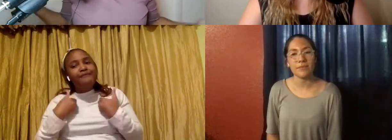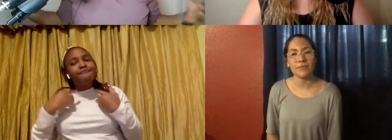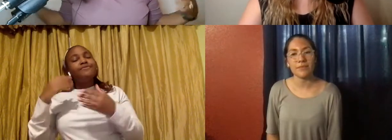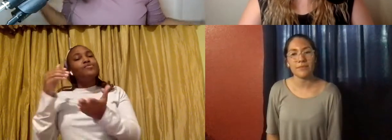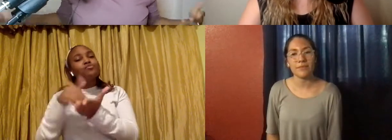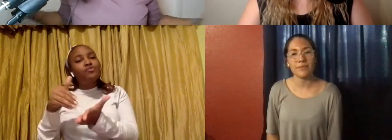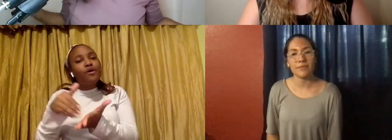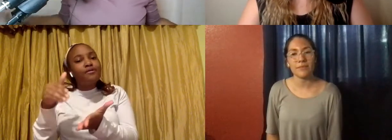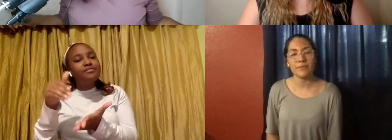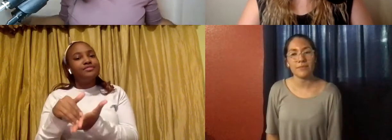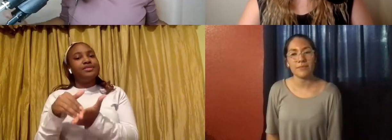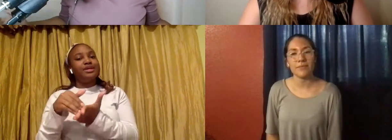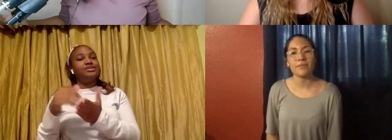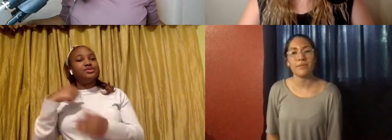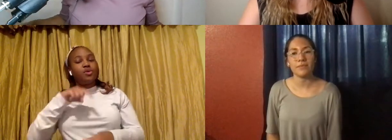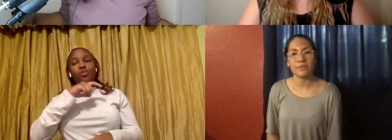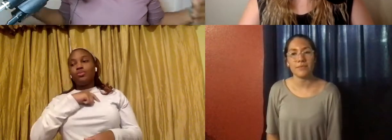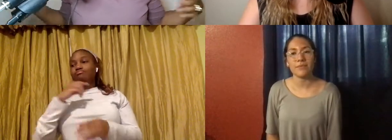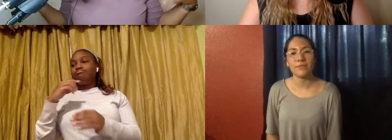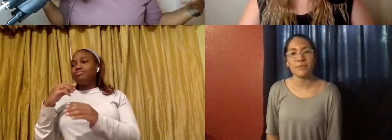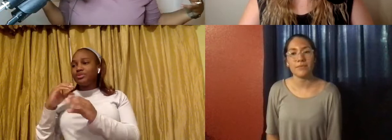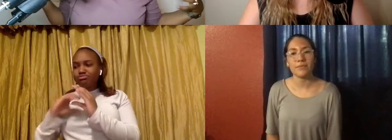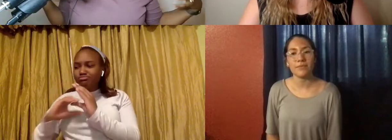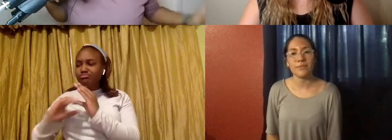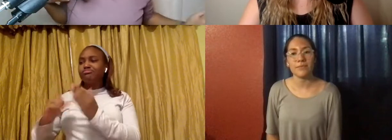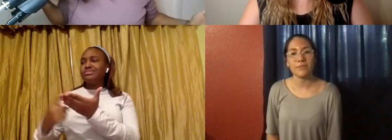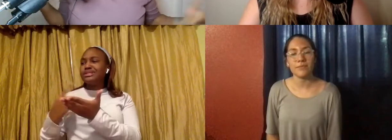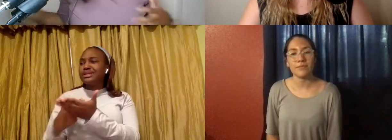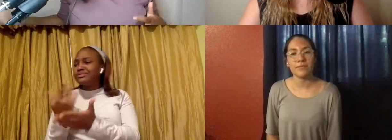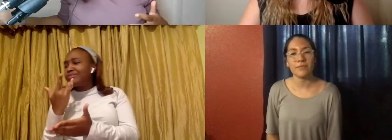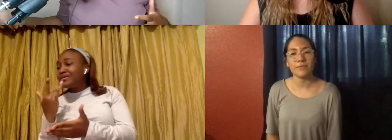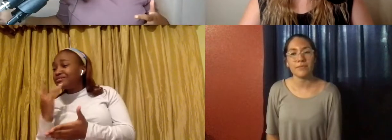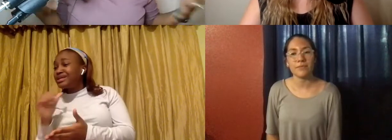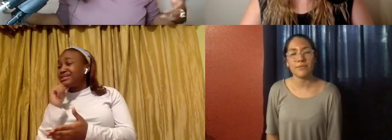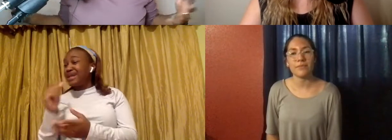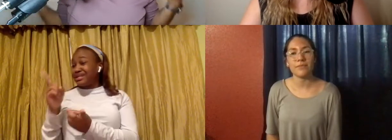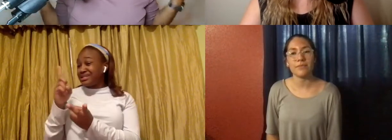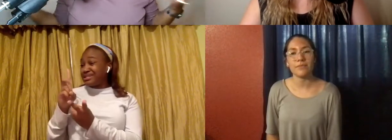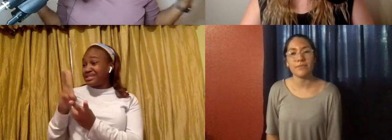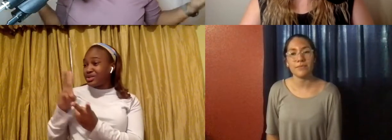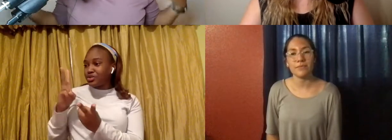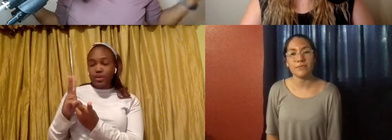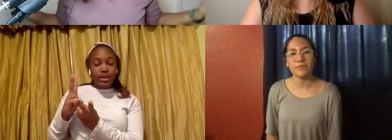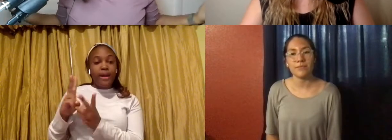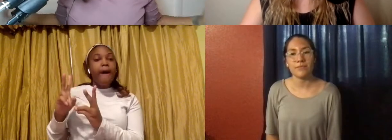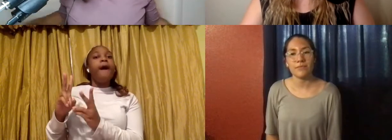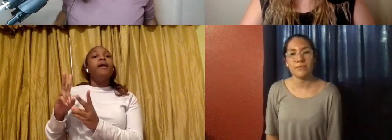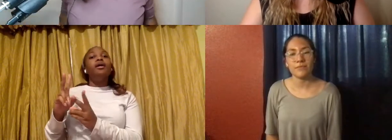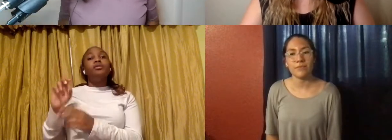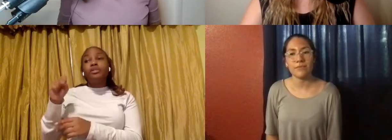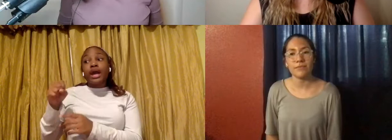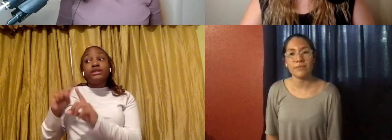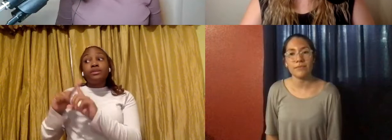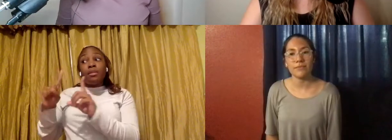And so like, we're going to talk about like our preferences, not only just sexually, but also like what that looks like getting to the sexual part. Right.